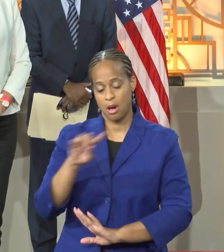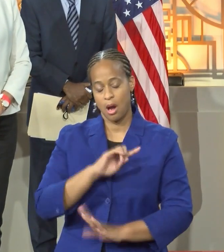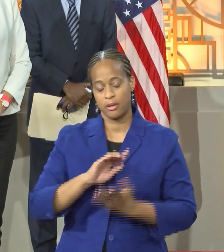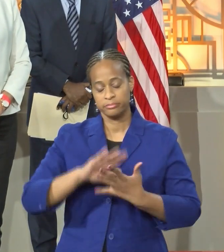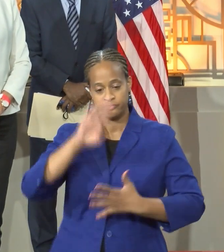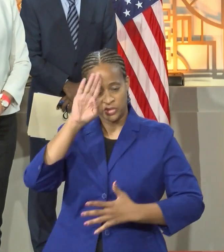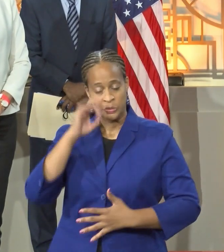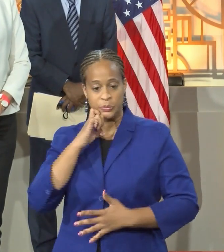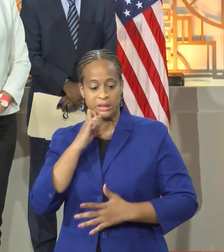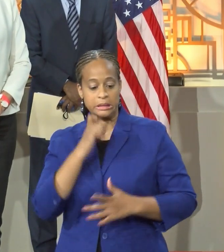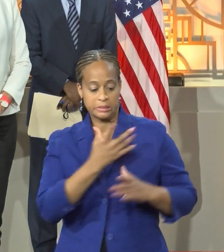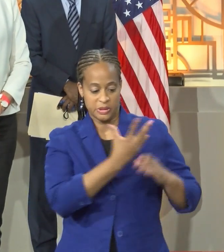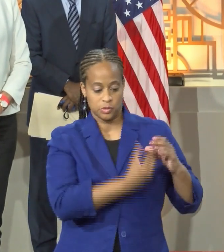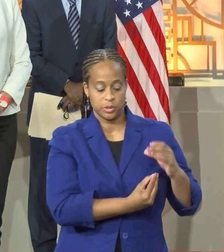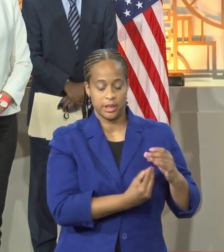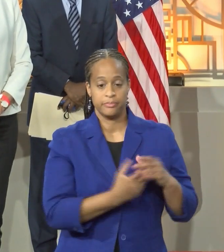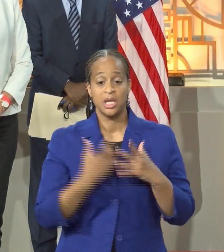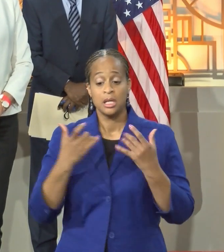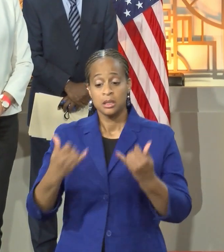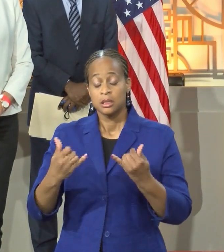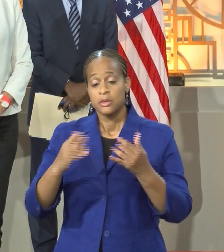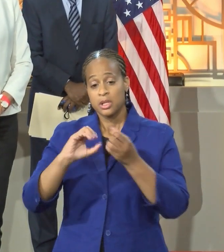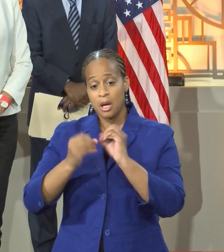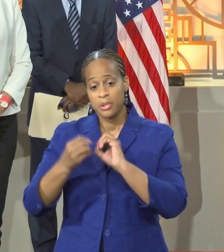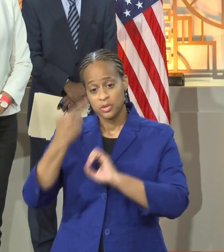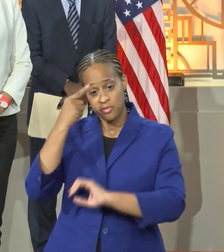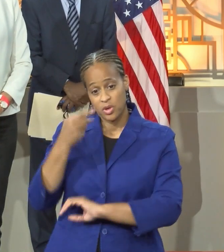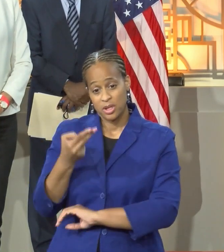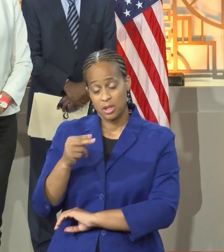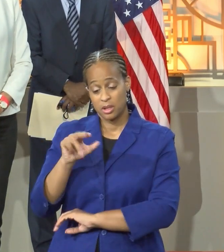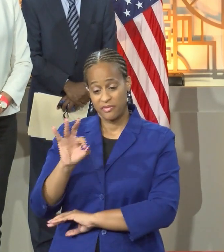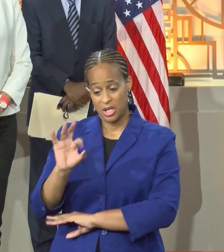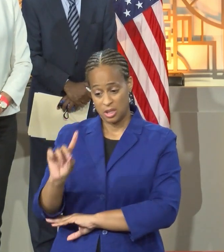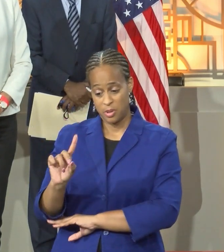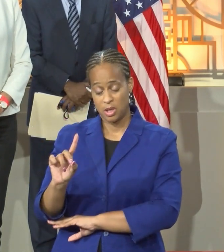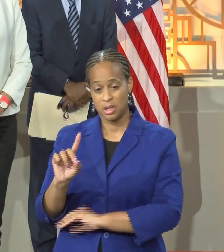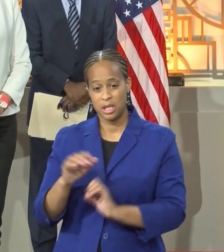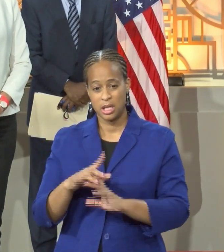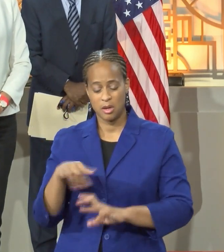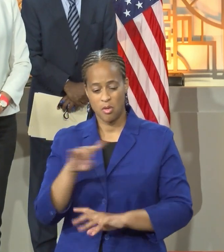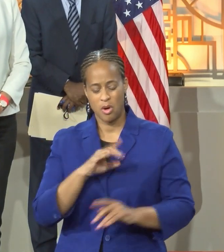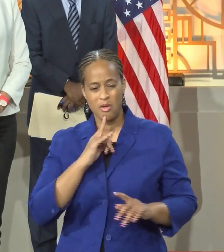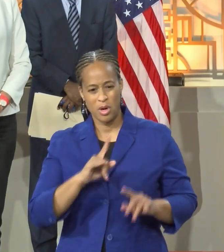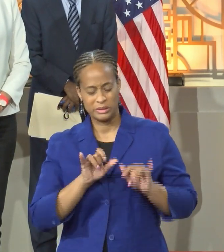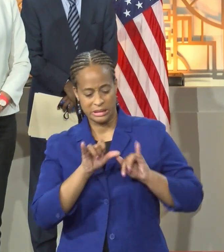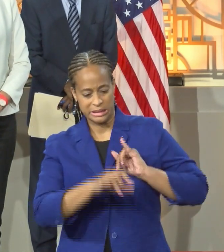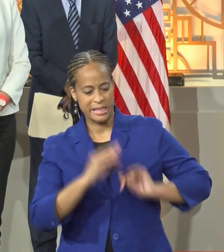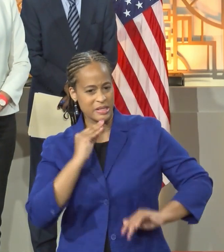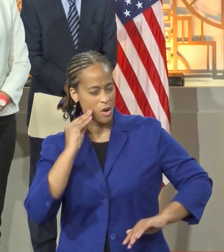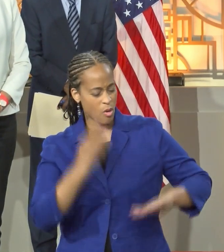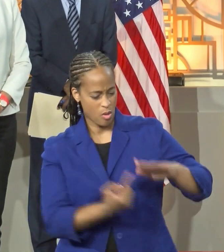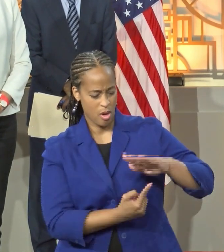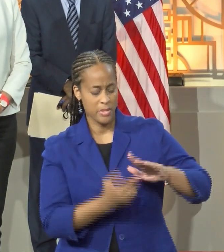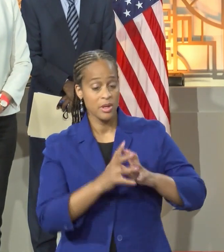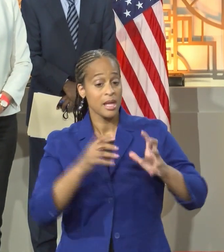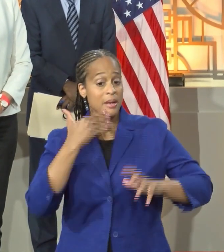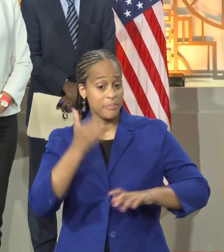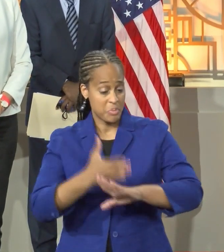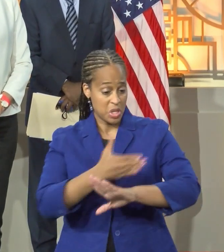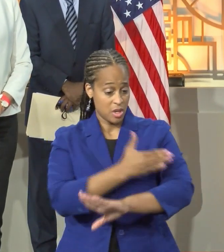firefighter. Today, the numbers for the Houston Fire Department in regards to quarantine are looking a lot better. We're